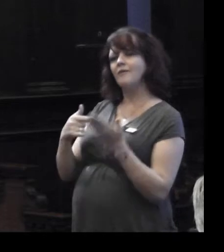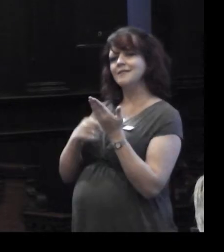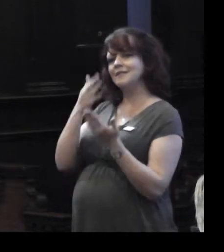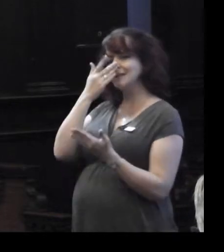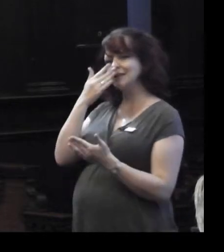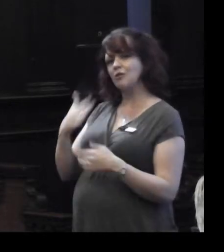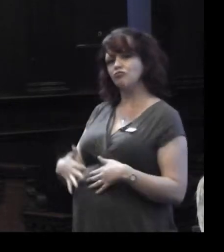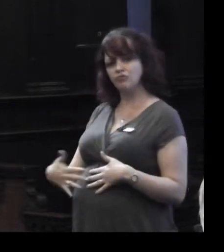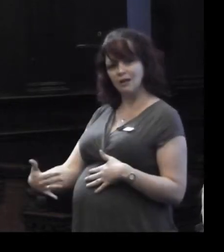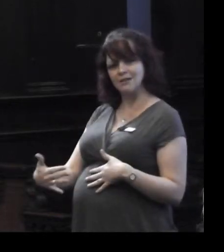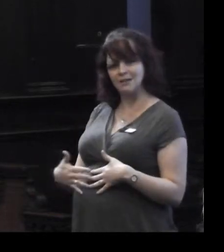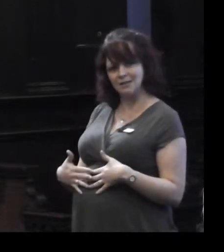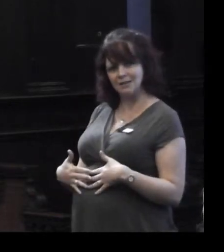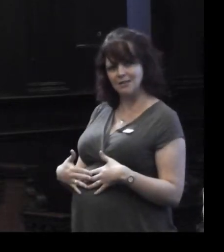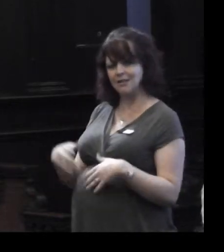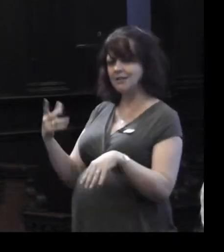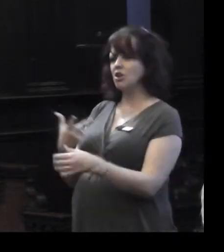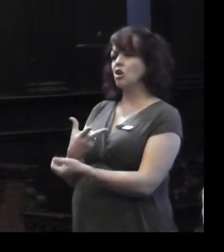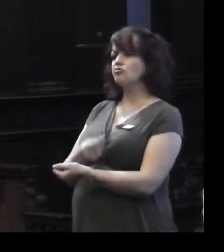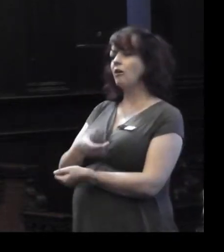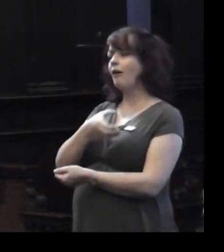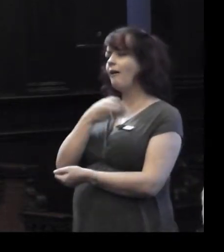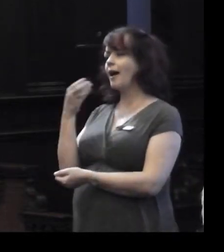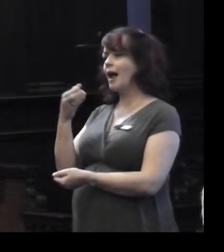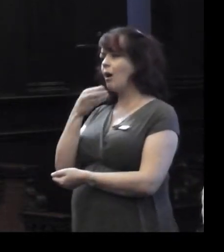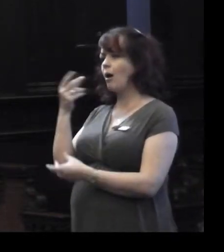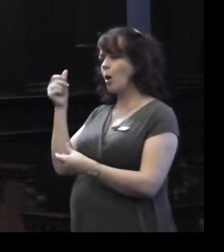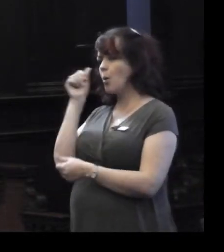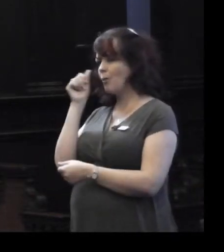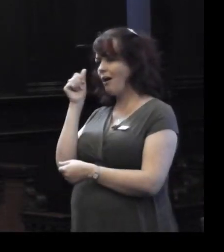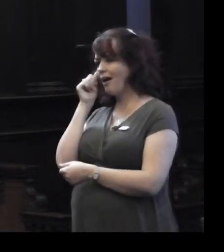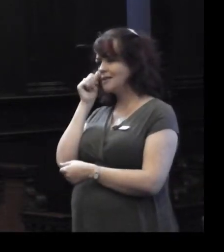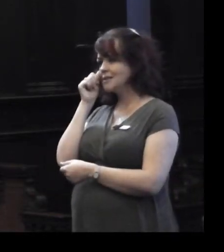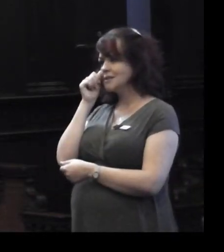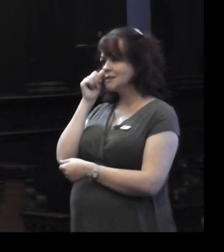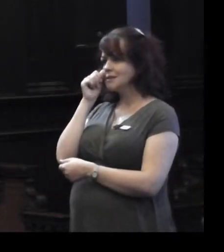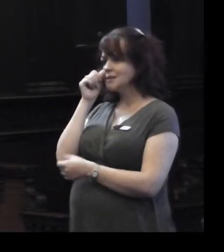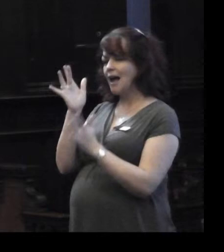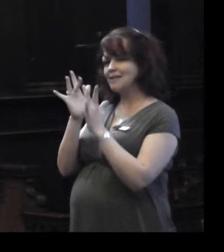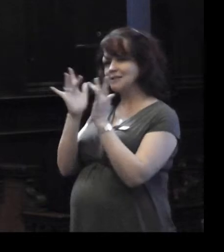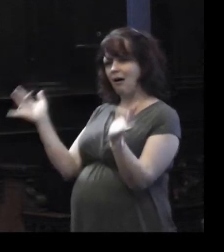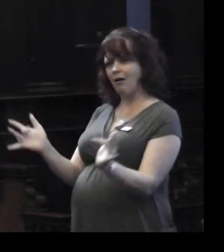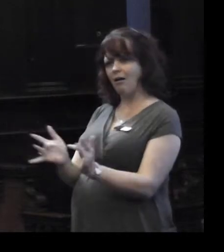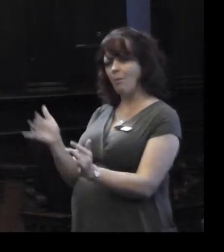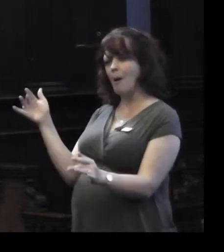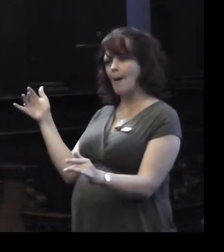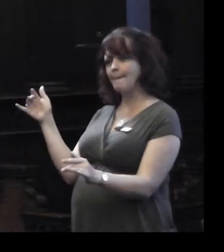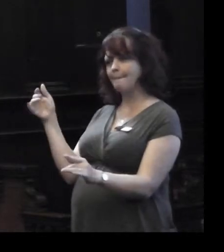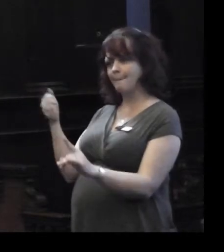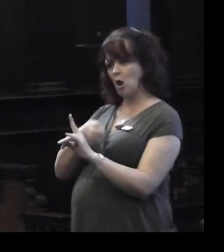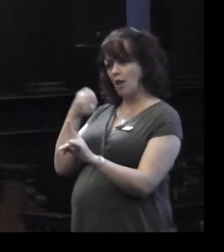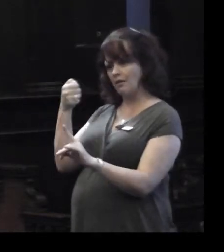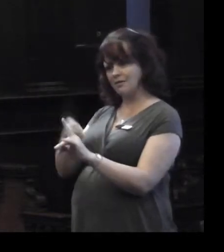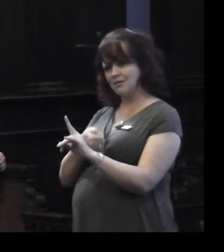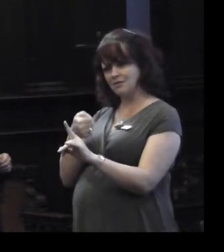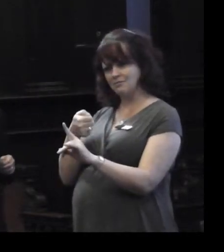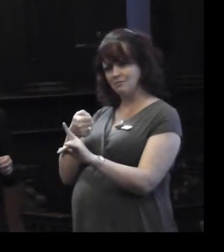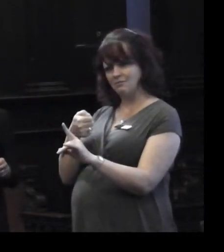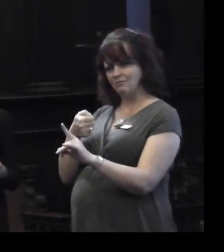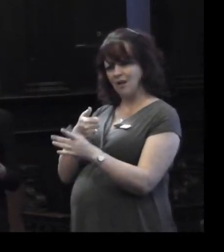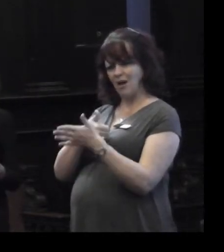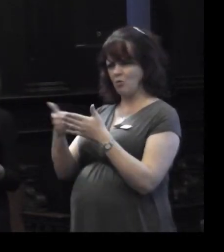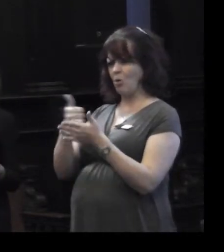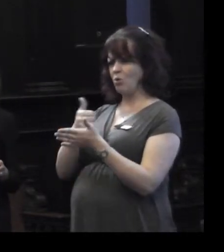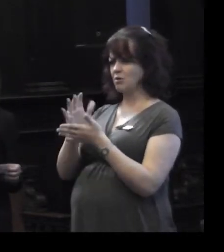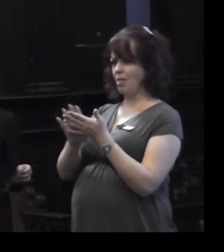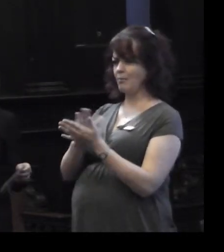pregnancy, drug and alcohol awareness, and cyberbullying. And that has raised the issue of young people carrying knives in the